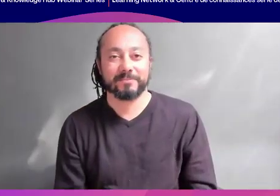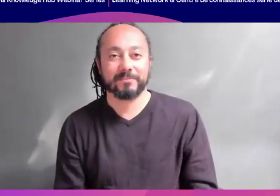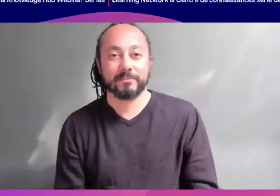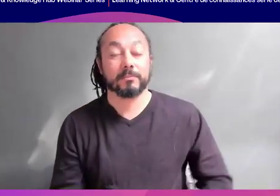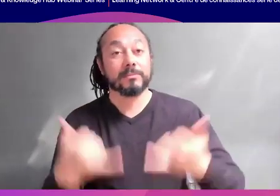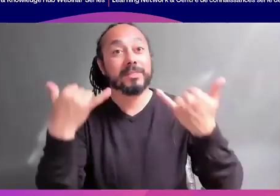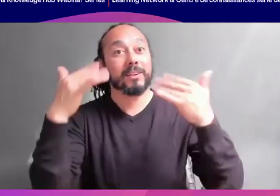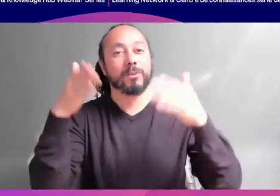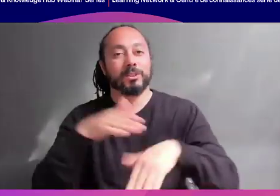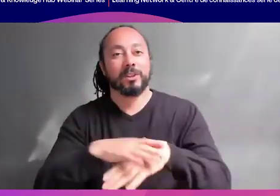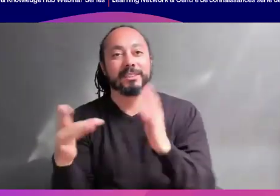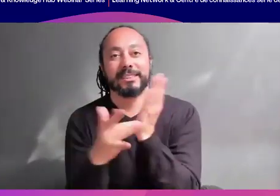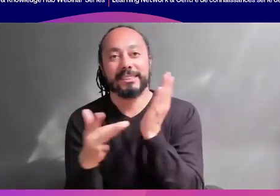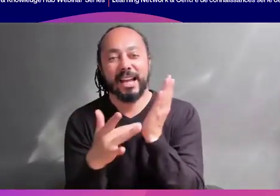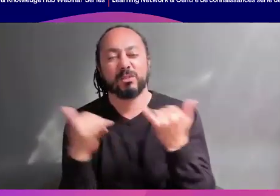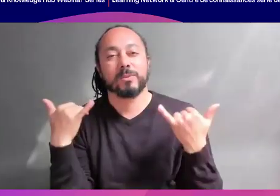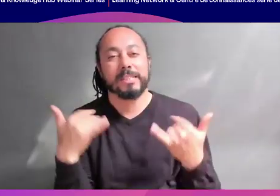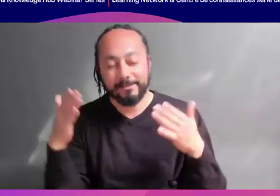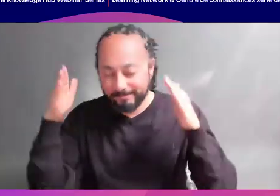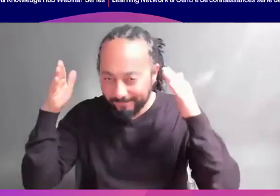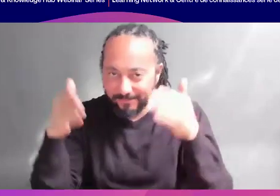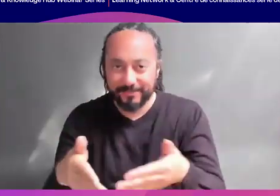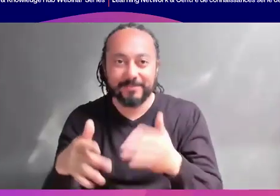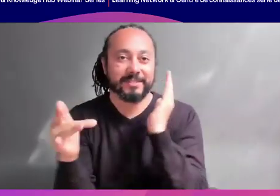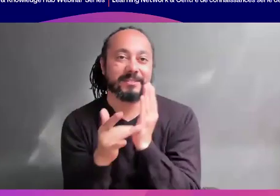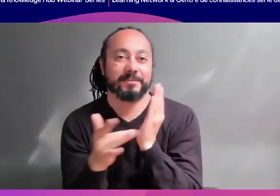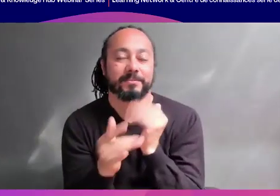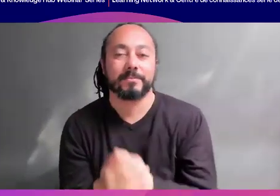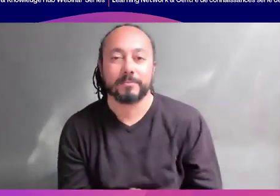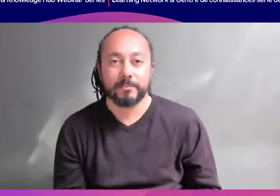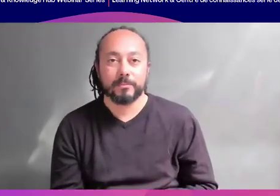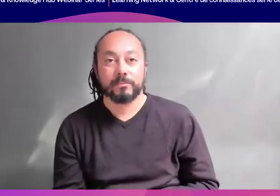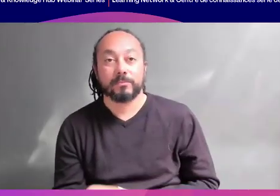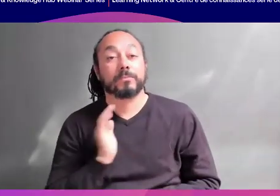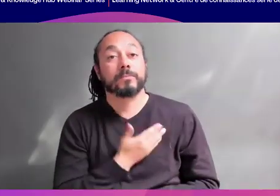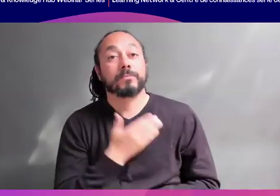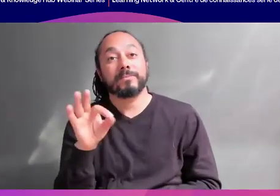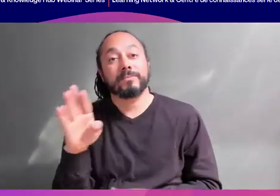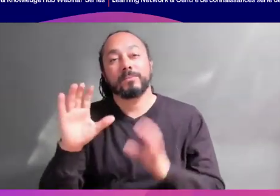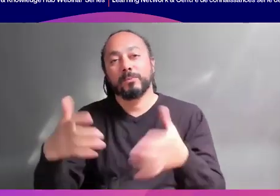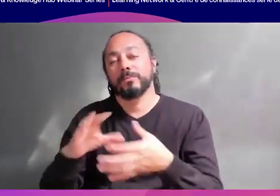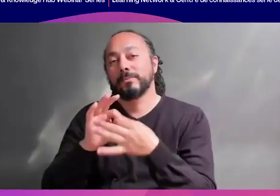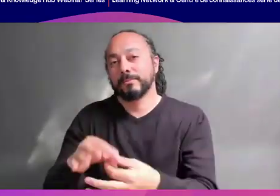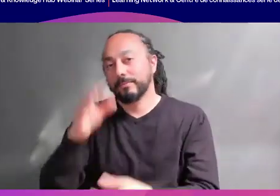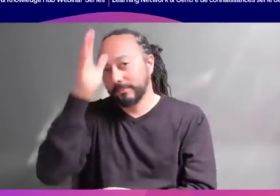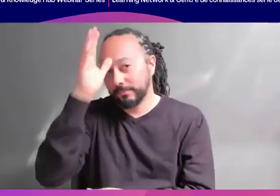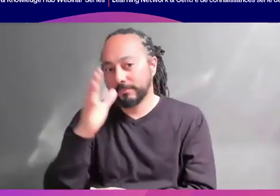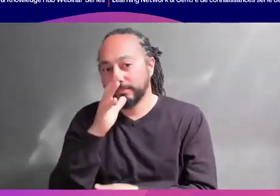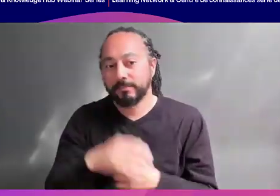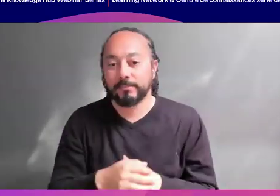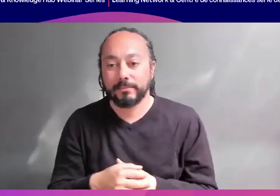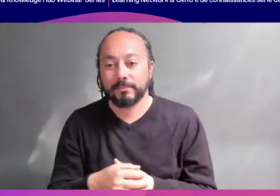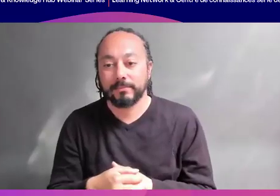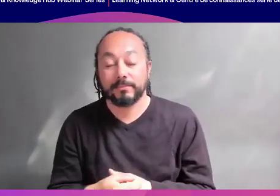I'll zero in on the tech aspects of Connect Ed Parents, starting with our Facebook group on parenting. It was led by SHIFT staff, and we